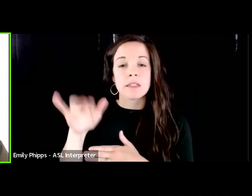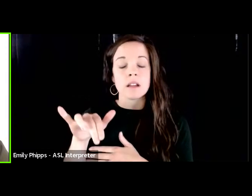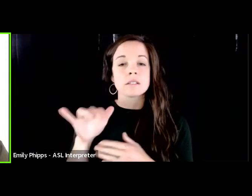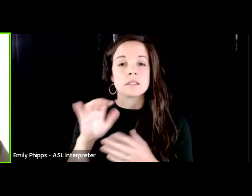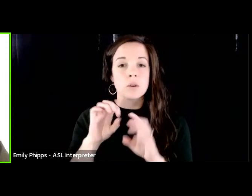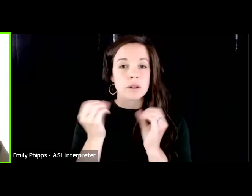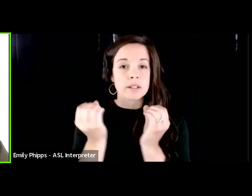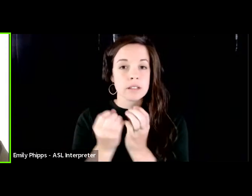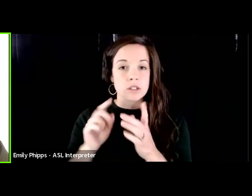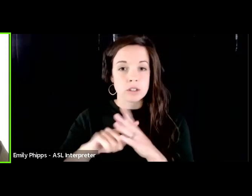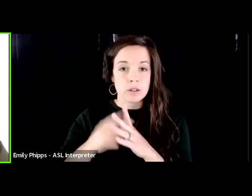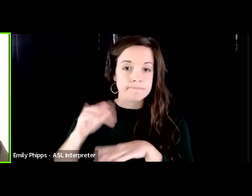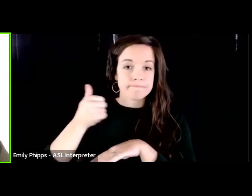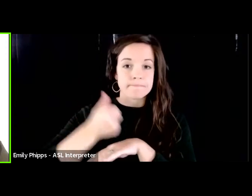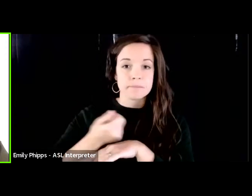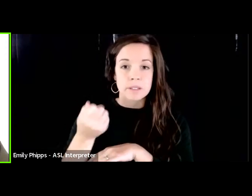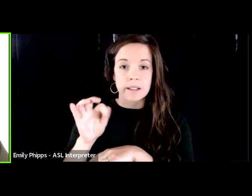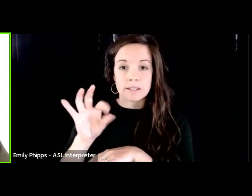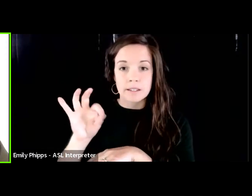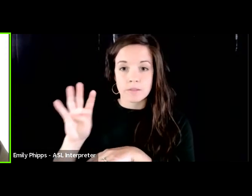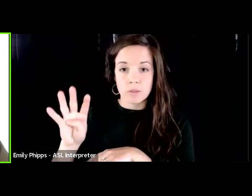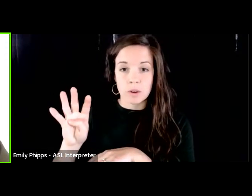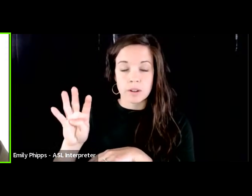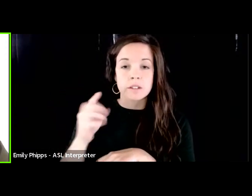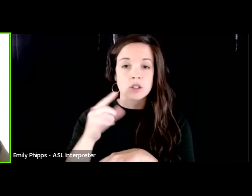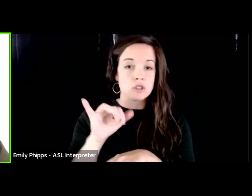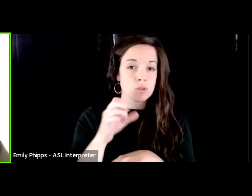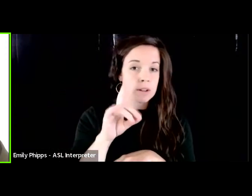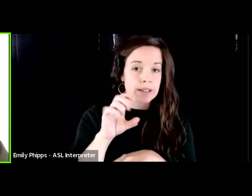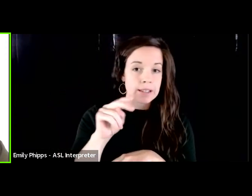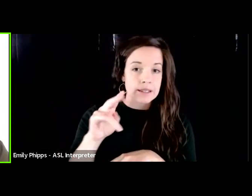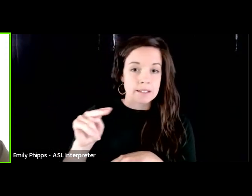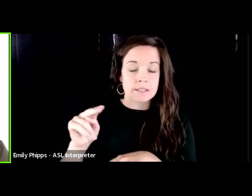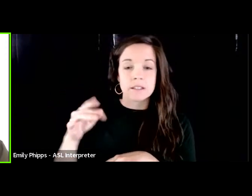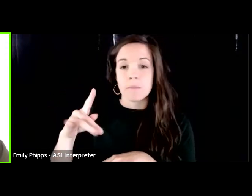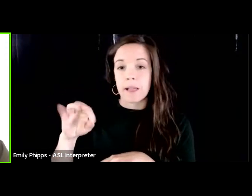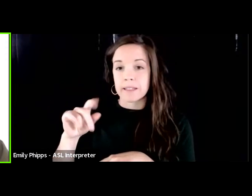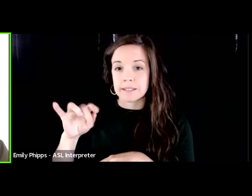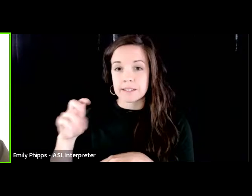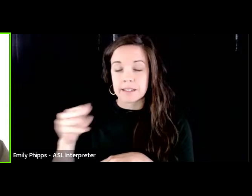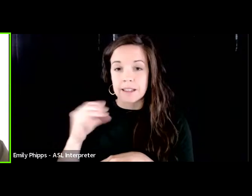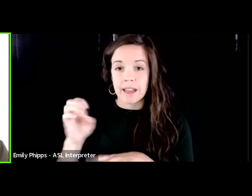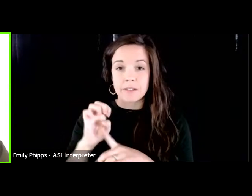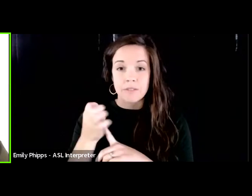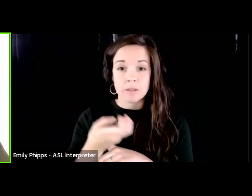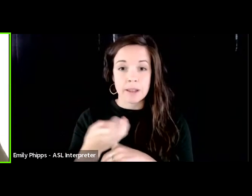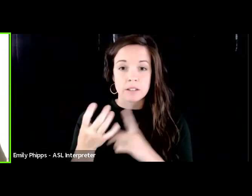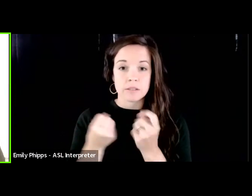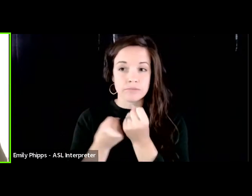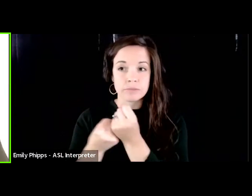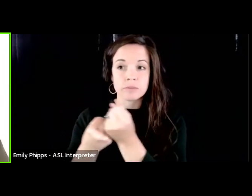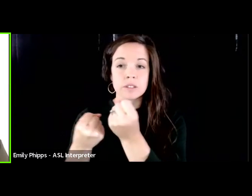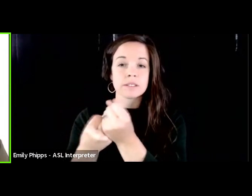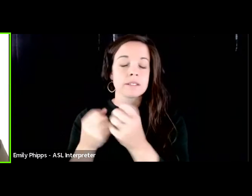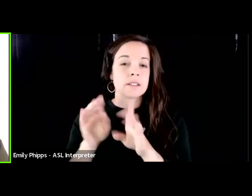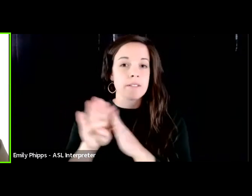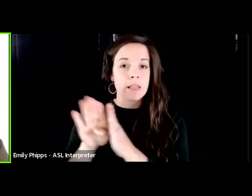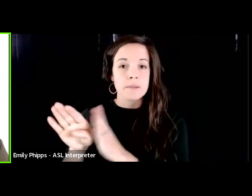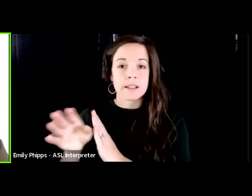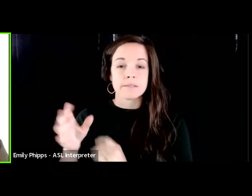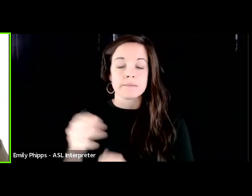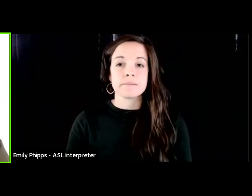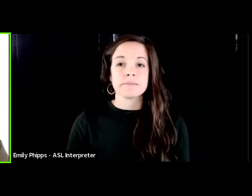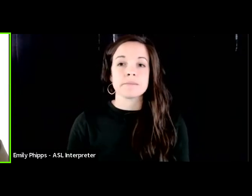1994 that brings together Jordanian, Palestinian, and Israeli environmentalists to promote sustainable development. He has spearheaded the